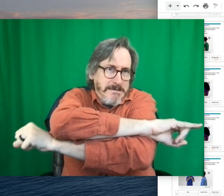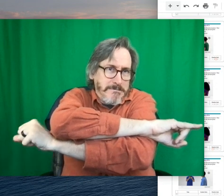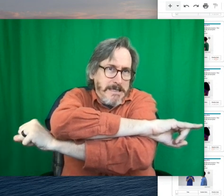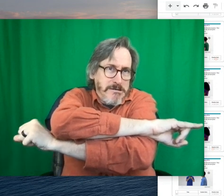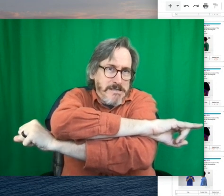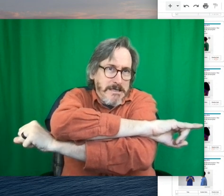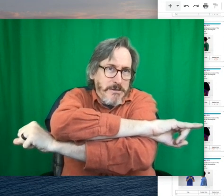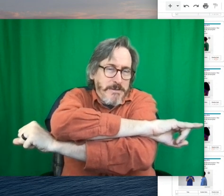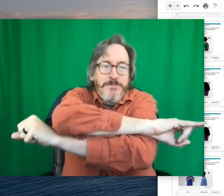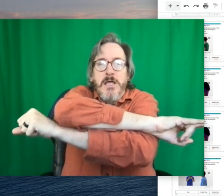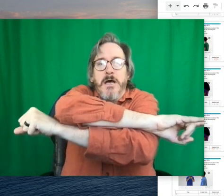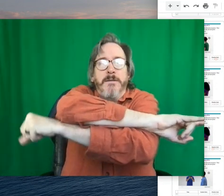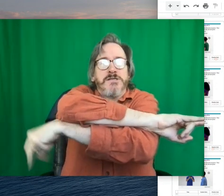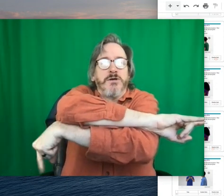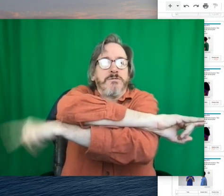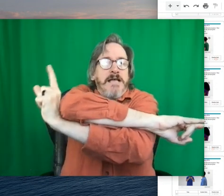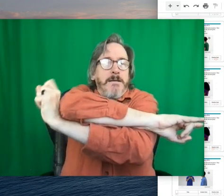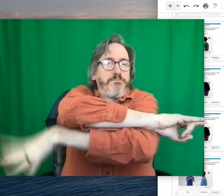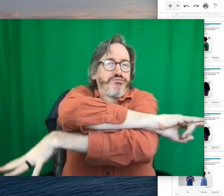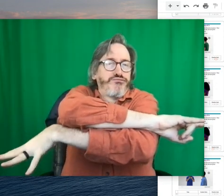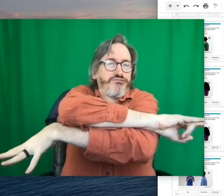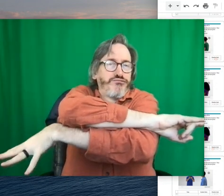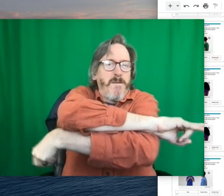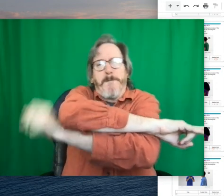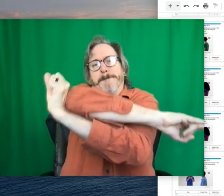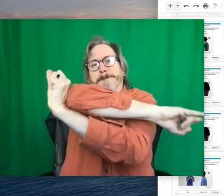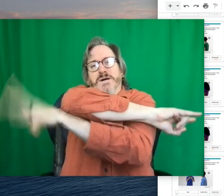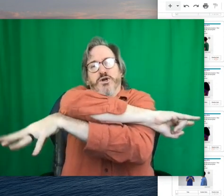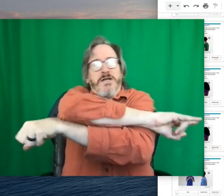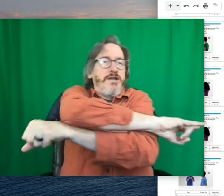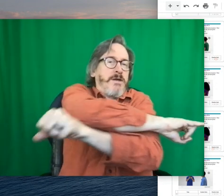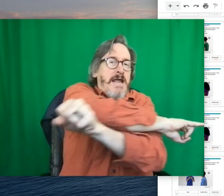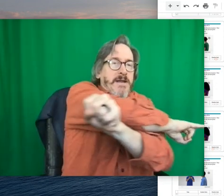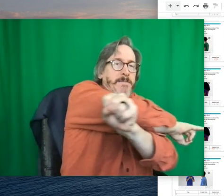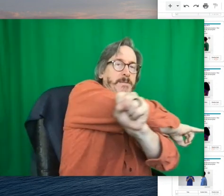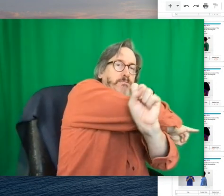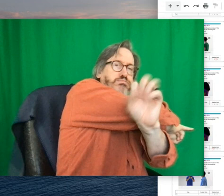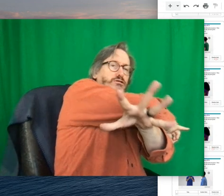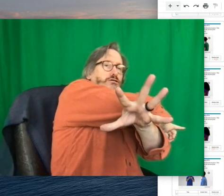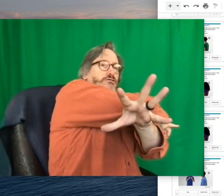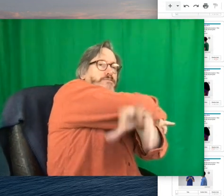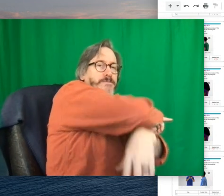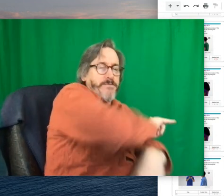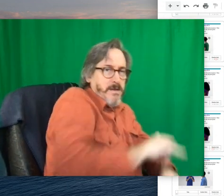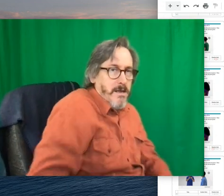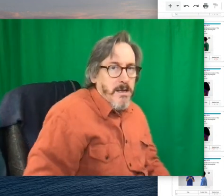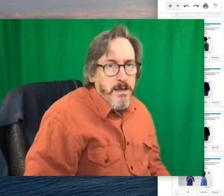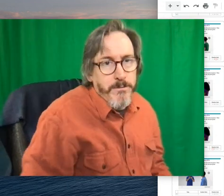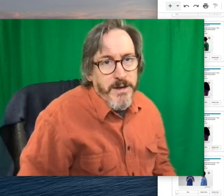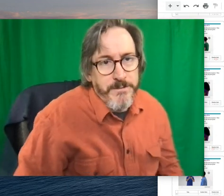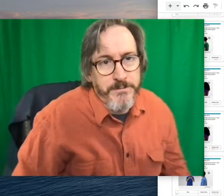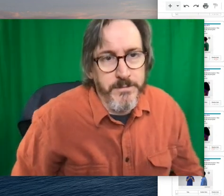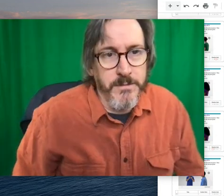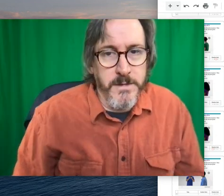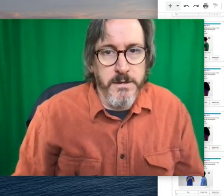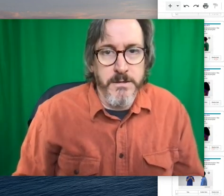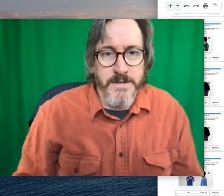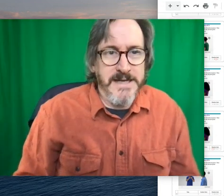unless the cow's not doing well. So tail up, and you can aim it at people.